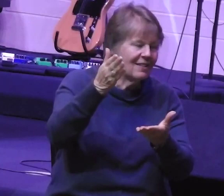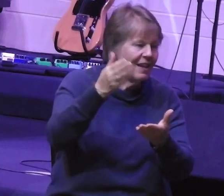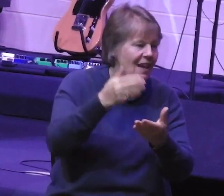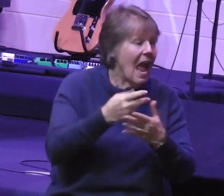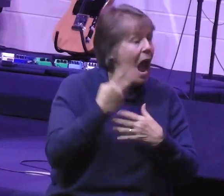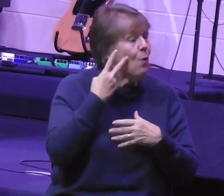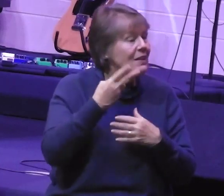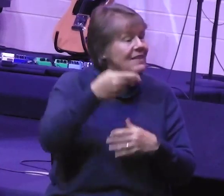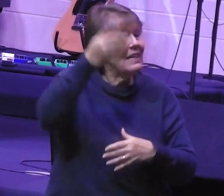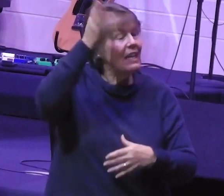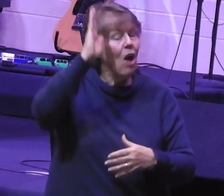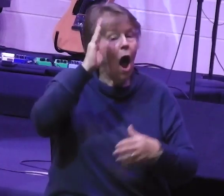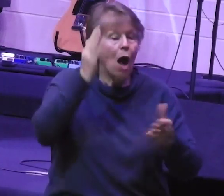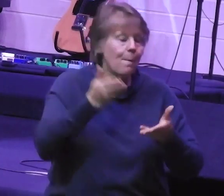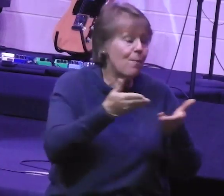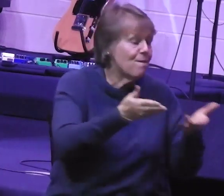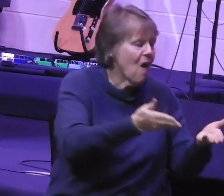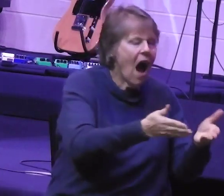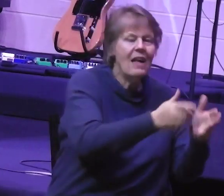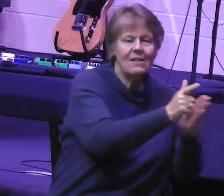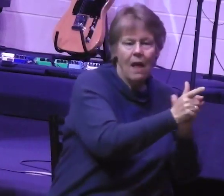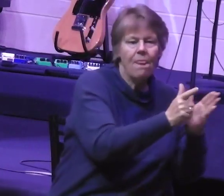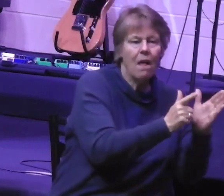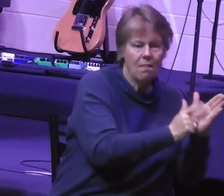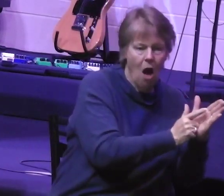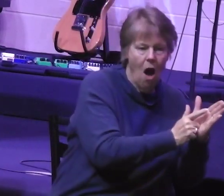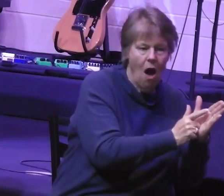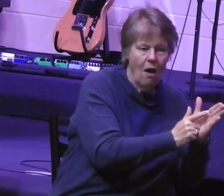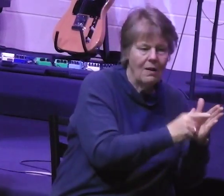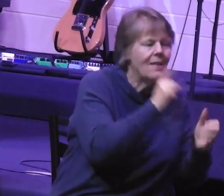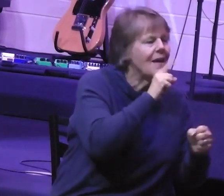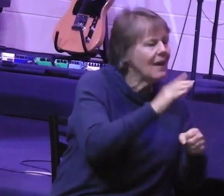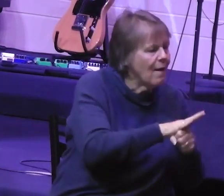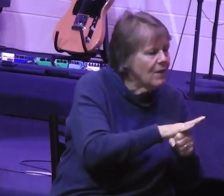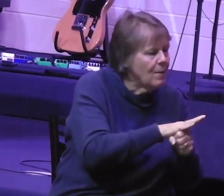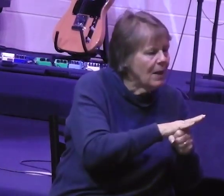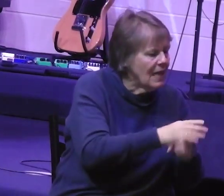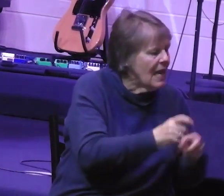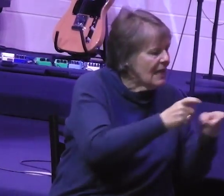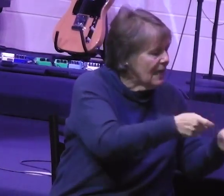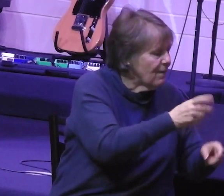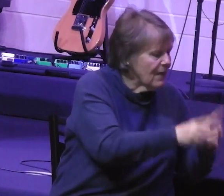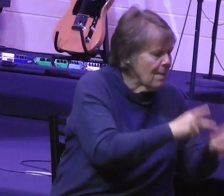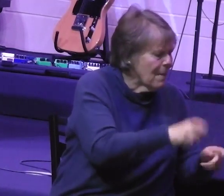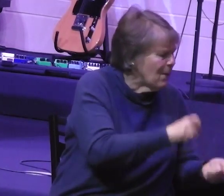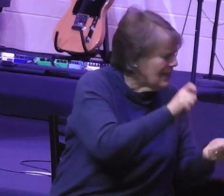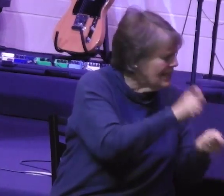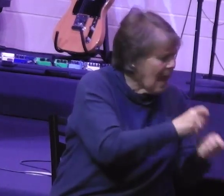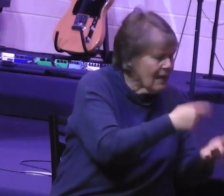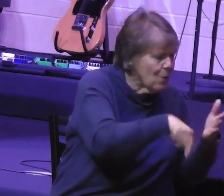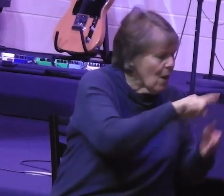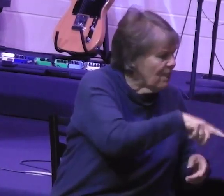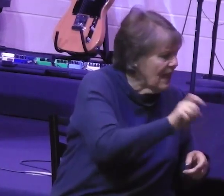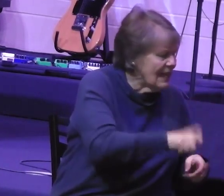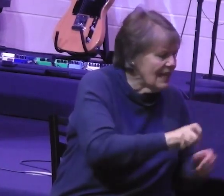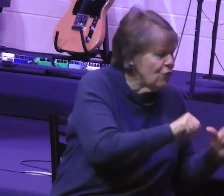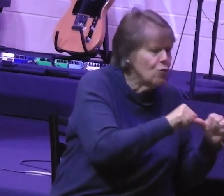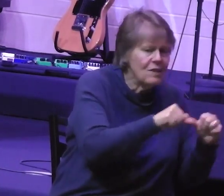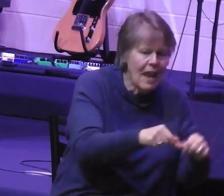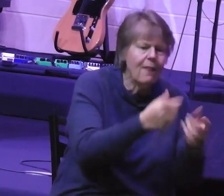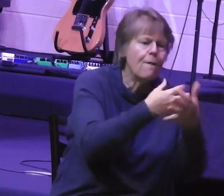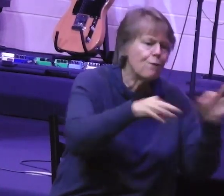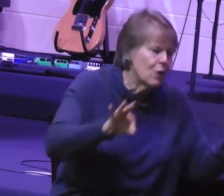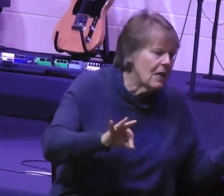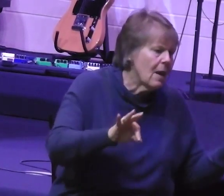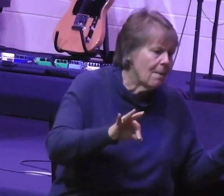an invitation to the covenant, exactly what the people need to stay in the freedom they've been given. And that's exactly why we and people